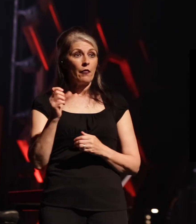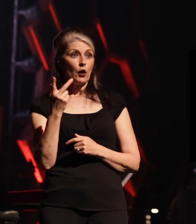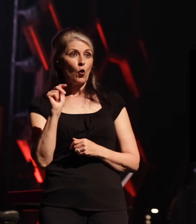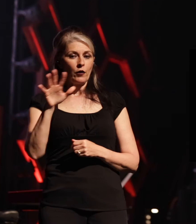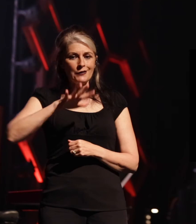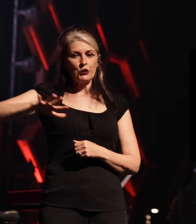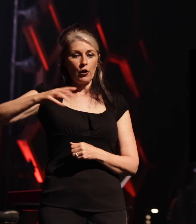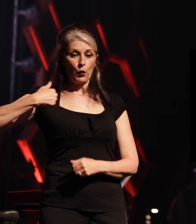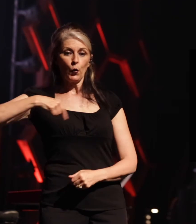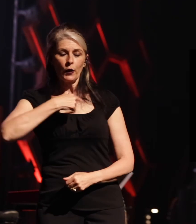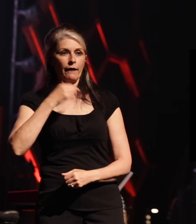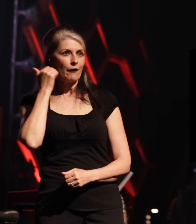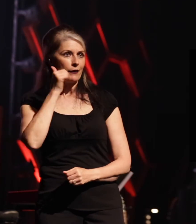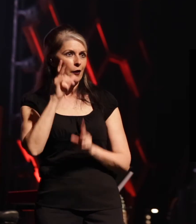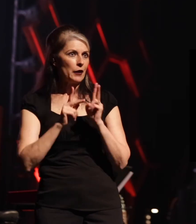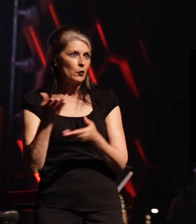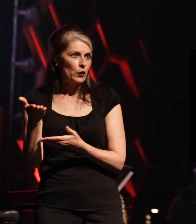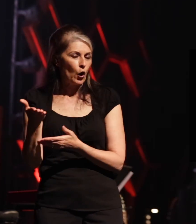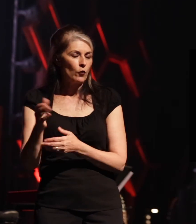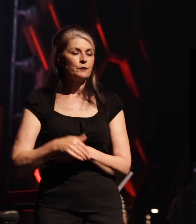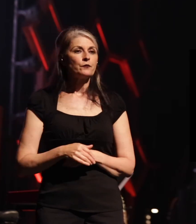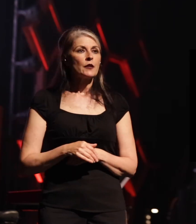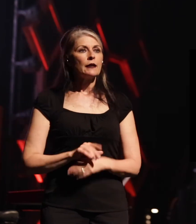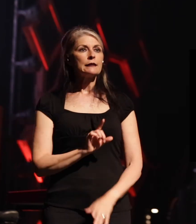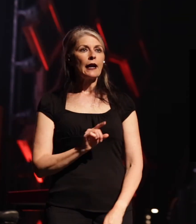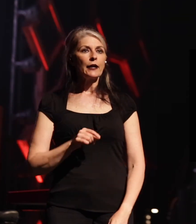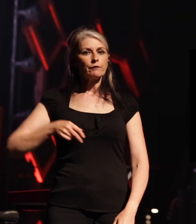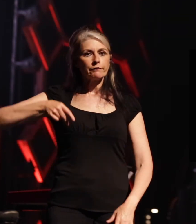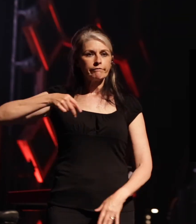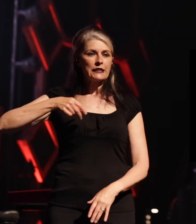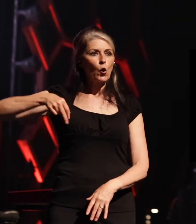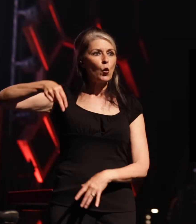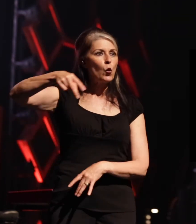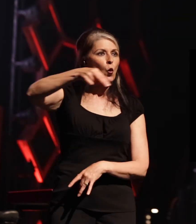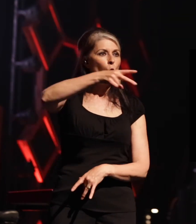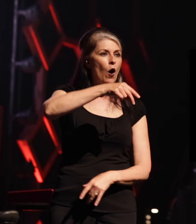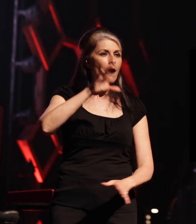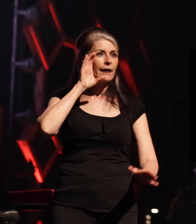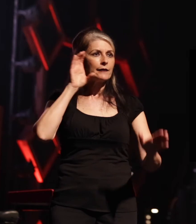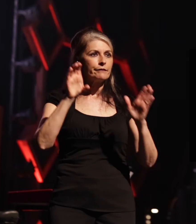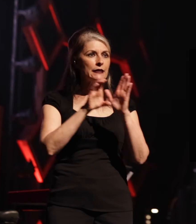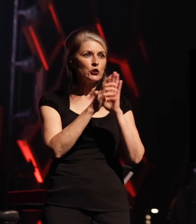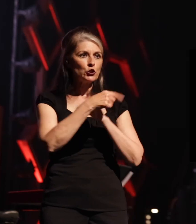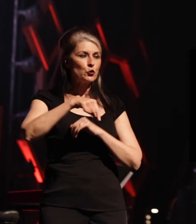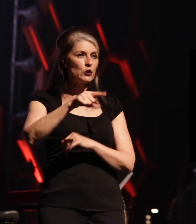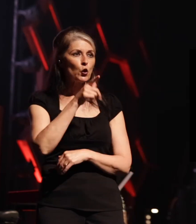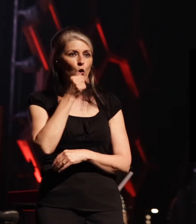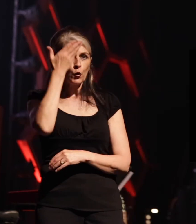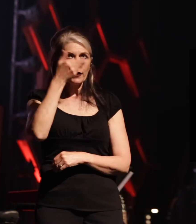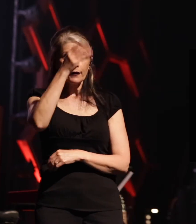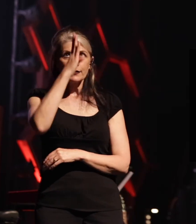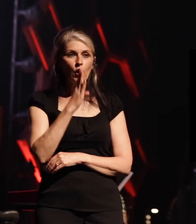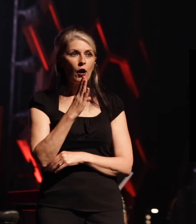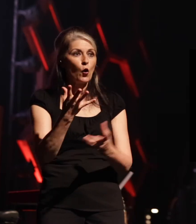of this is, like I said, a walking illustration of who God is, how God wants to be with us. But